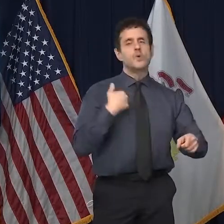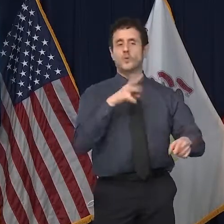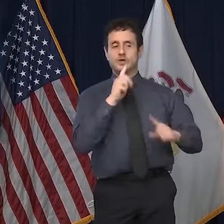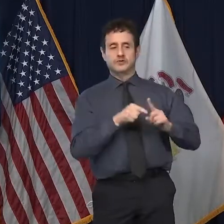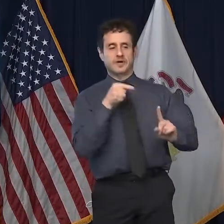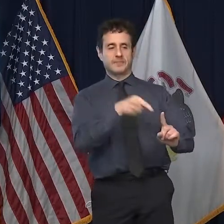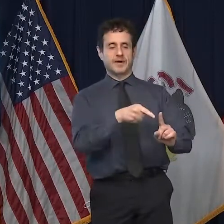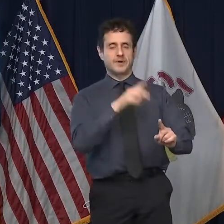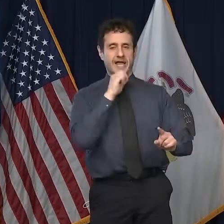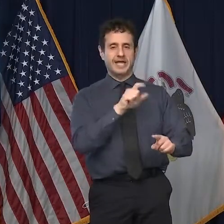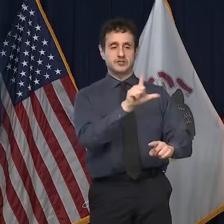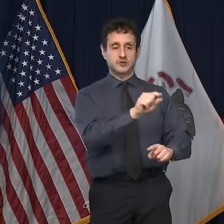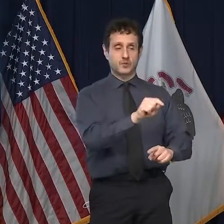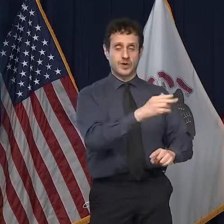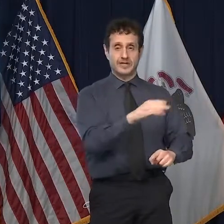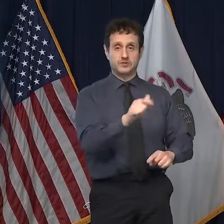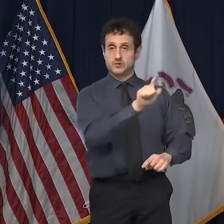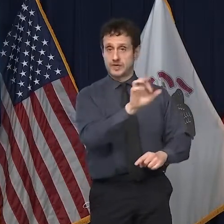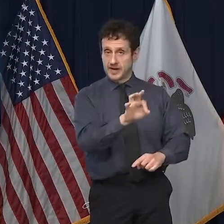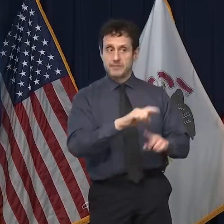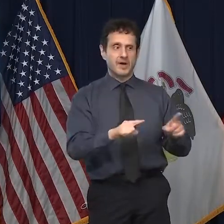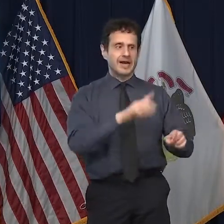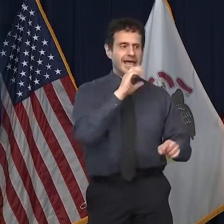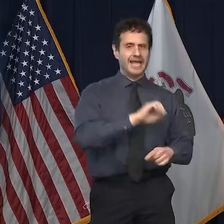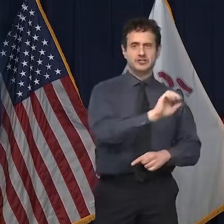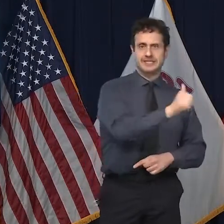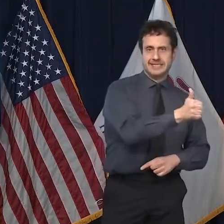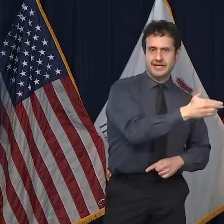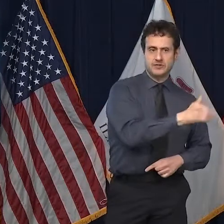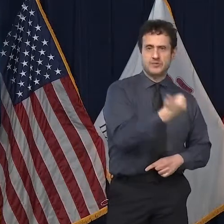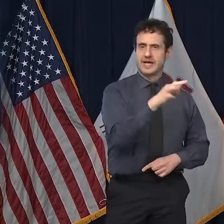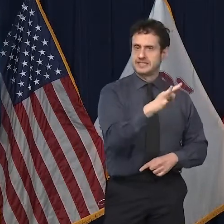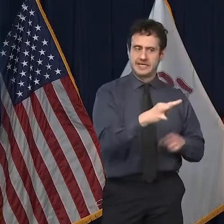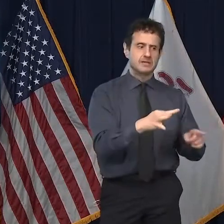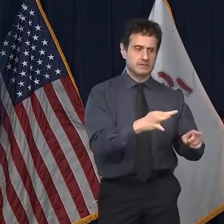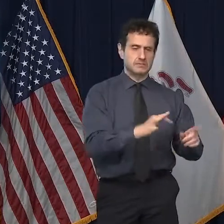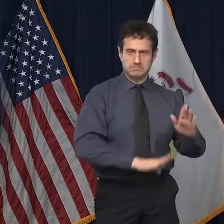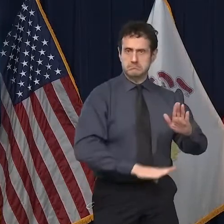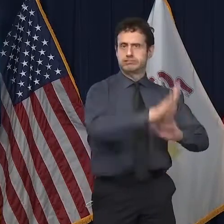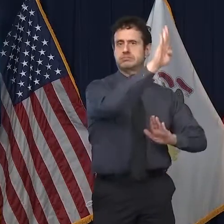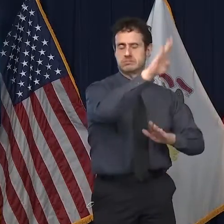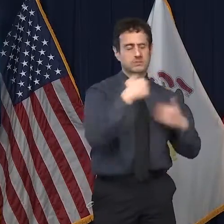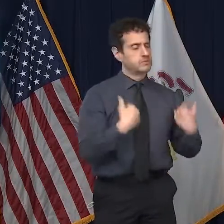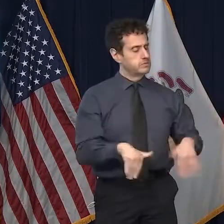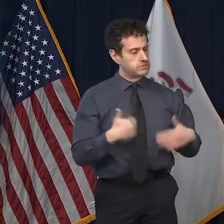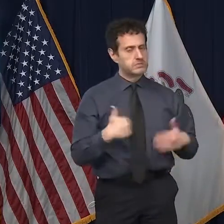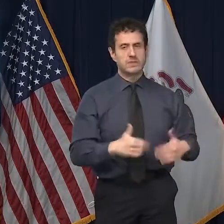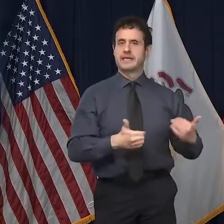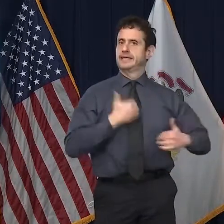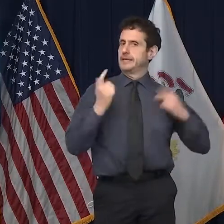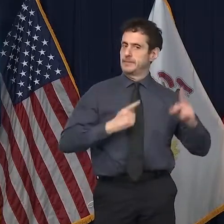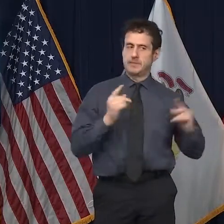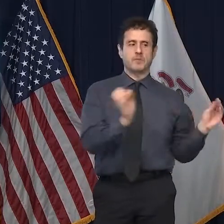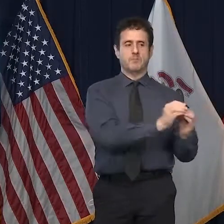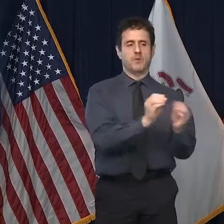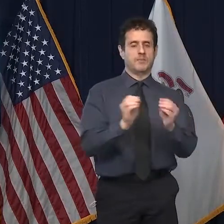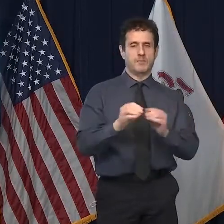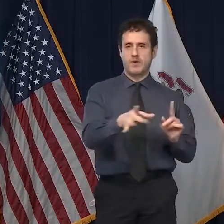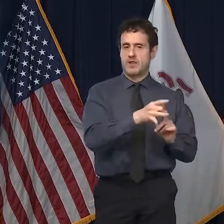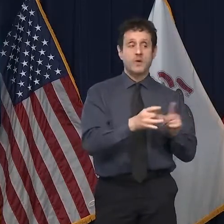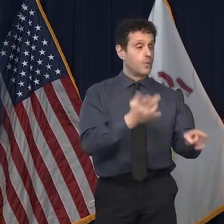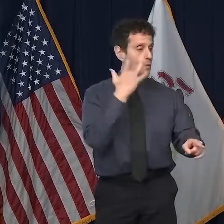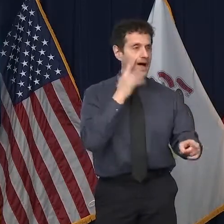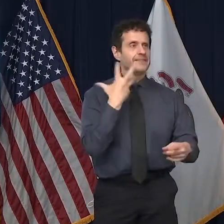2029, but the 10 to 19 is really driving that pediatric population. And again, they're involved in